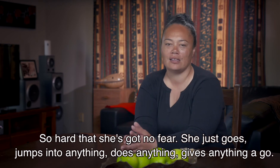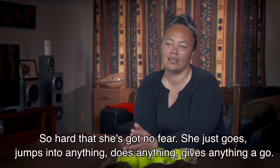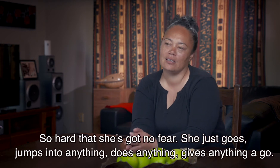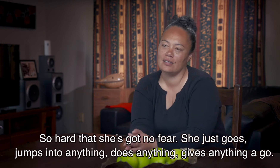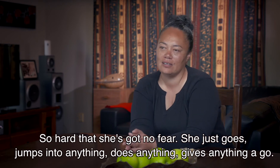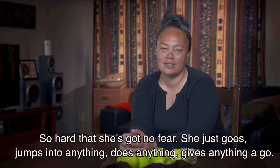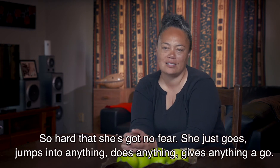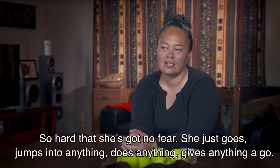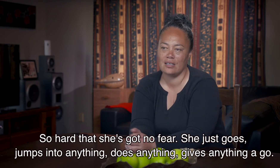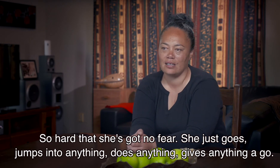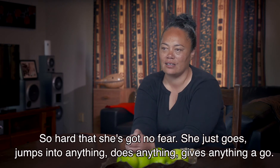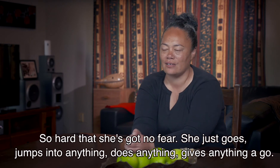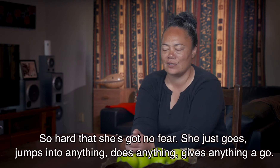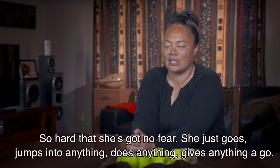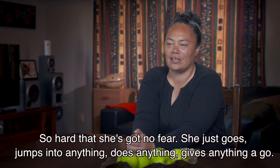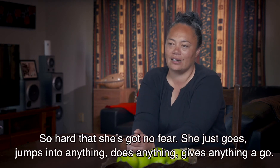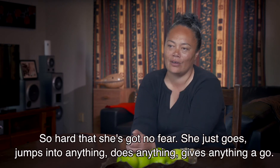anything, does anything, gives anything a go.